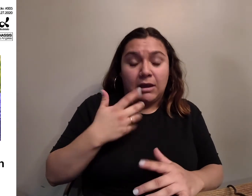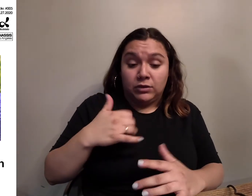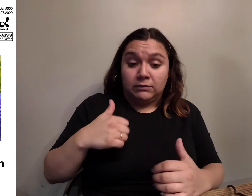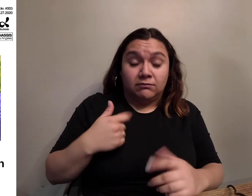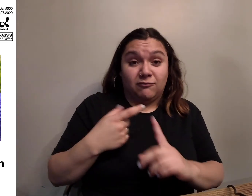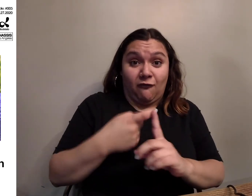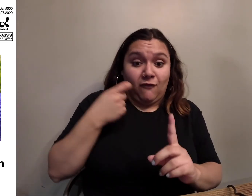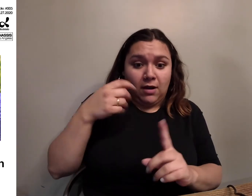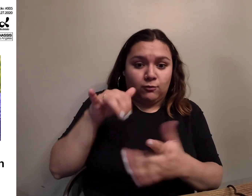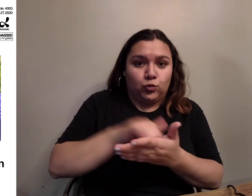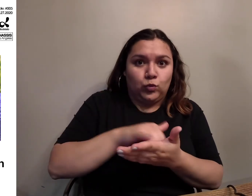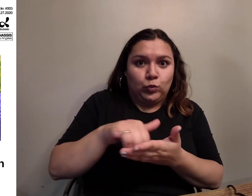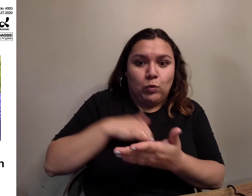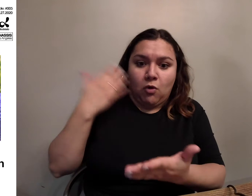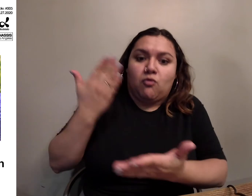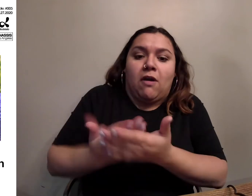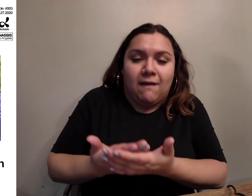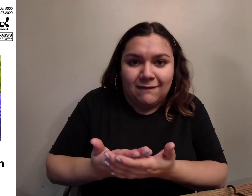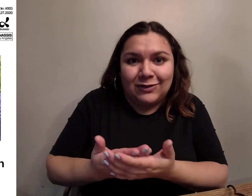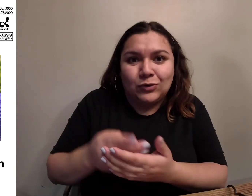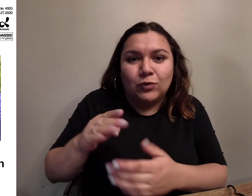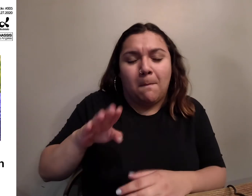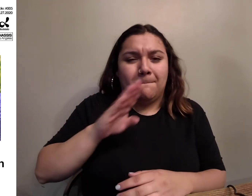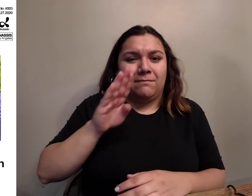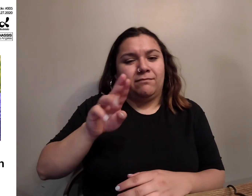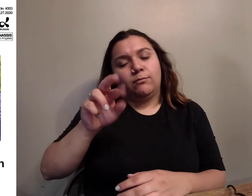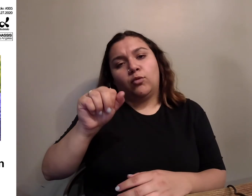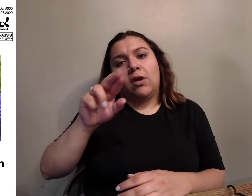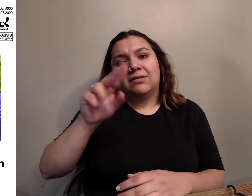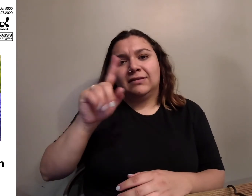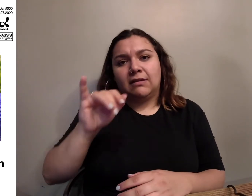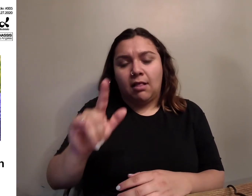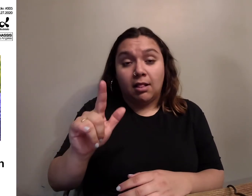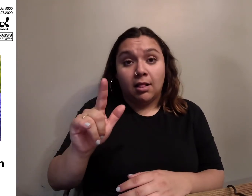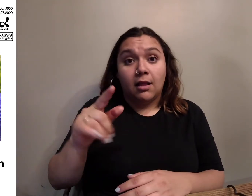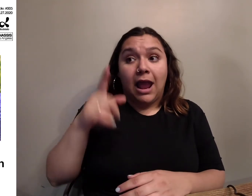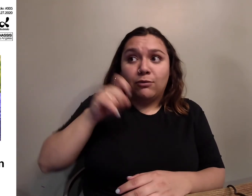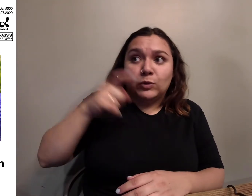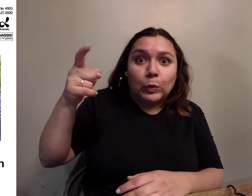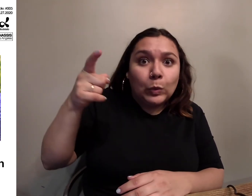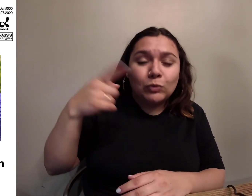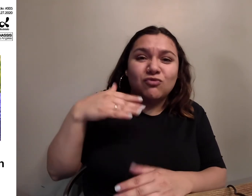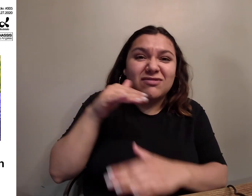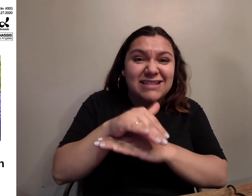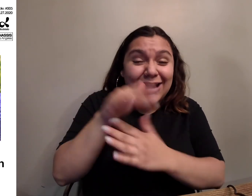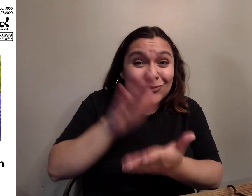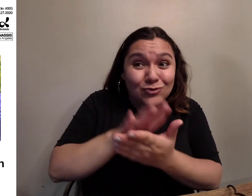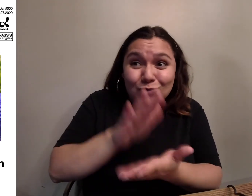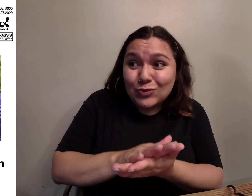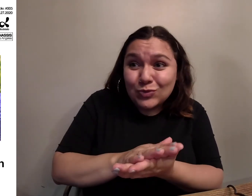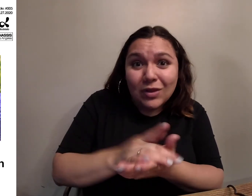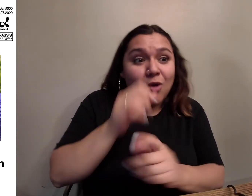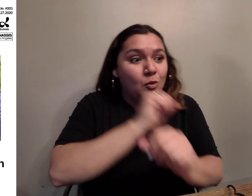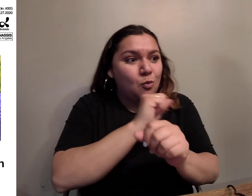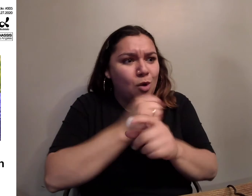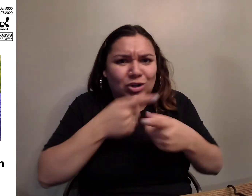arriving in Brazil, and being told night school because you're supposed to work in the fields during the day, I was like, what?